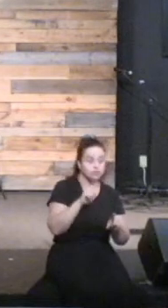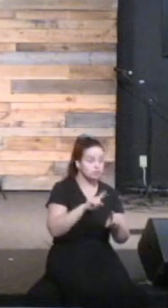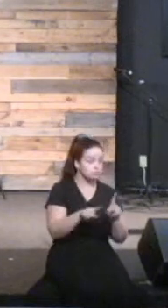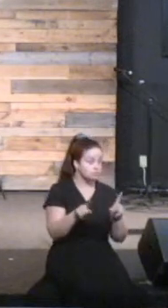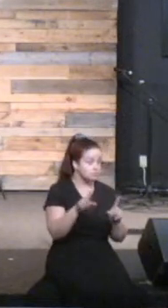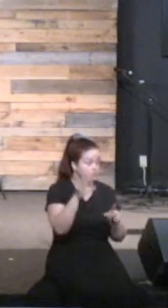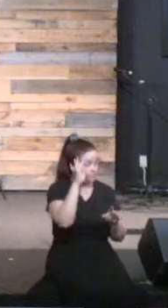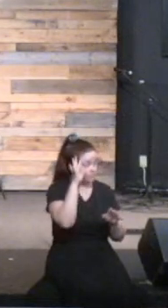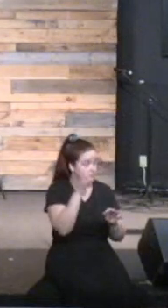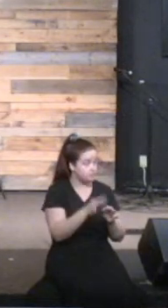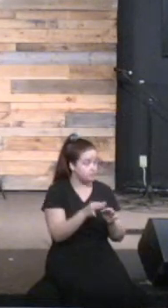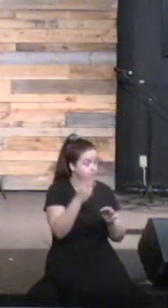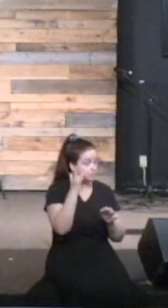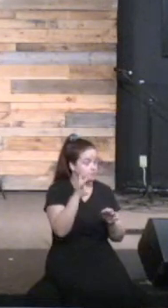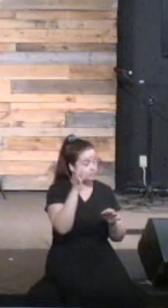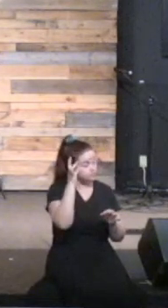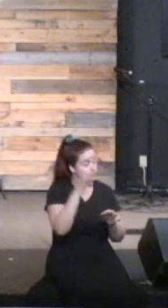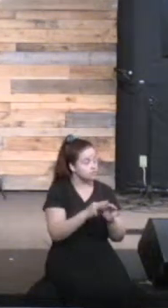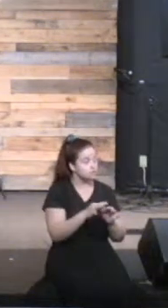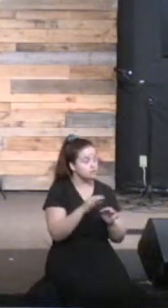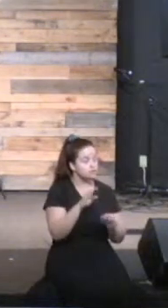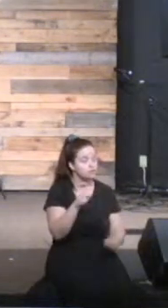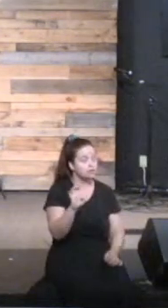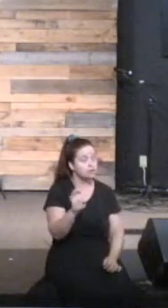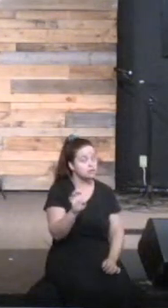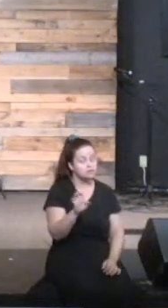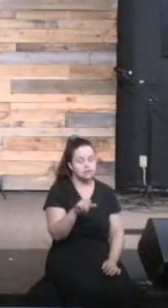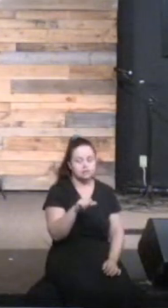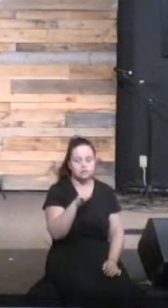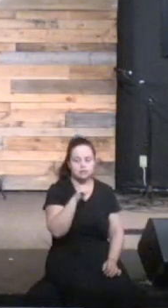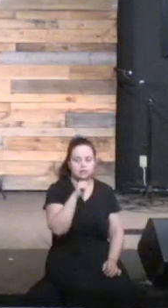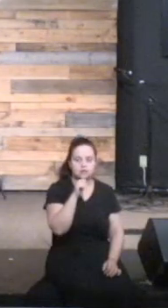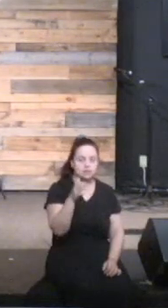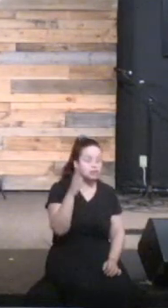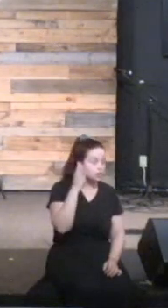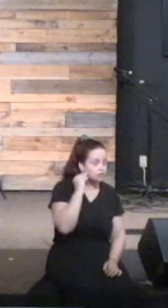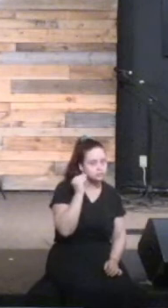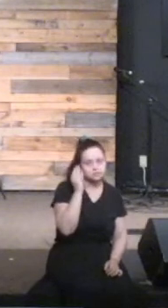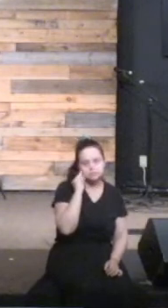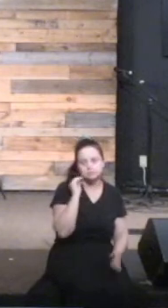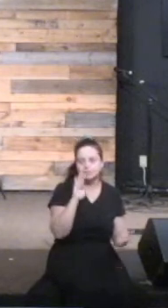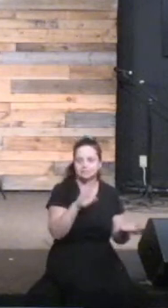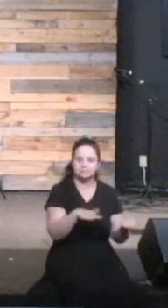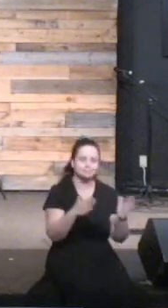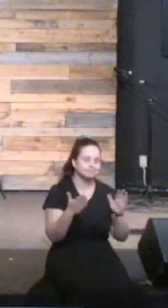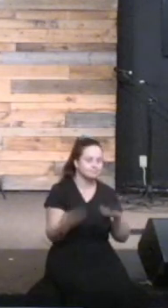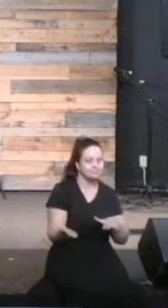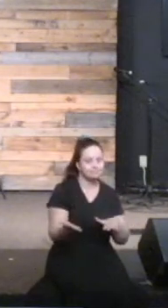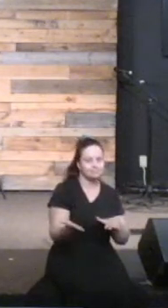by faith Enoch did not experience death